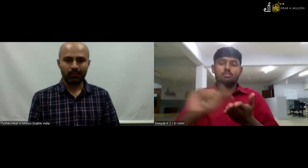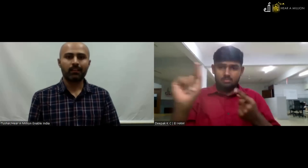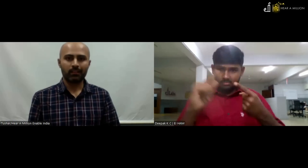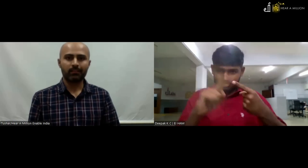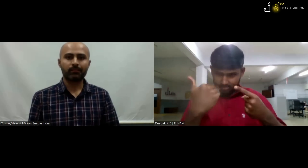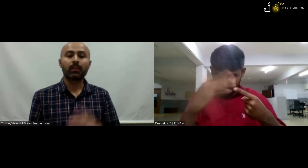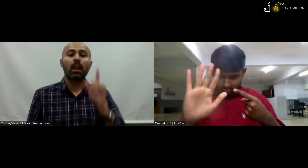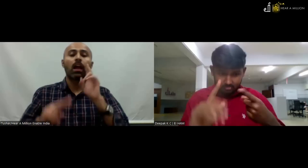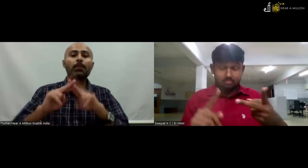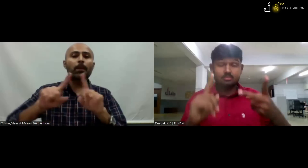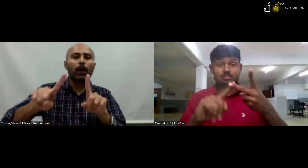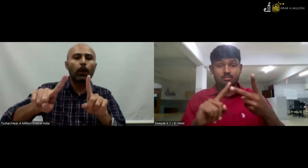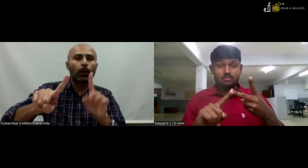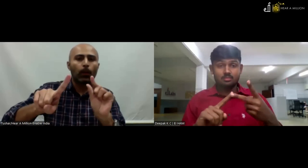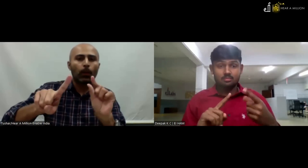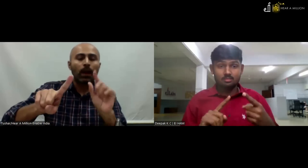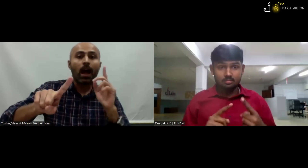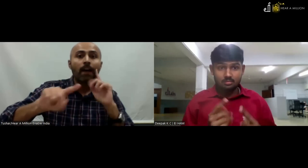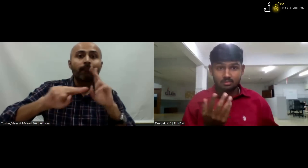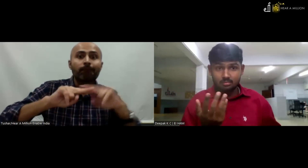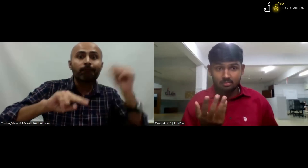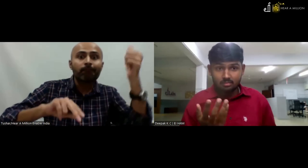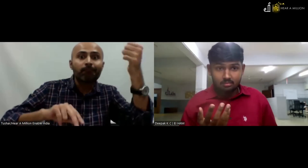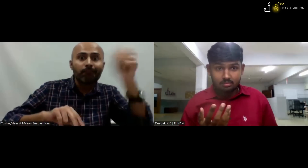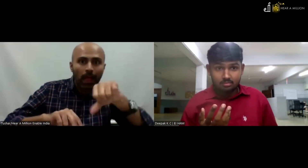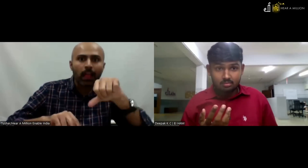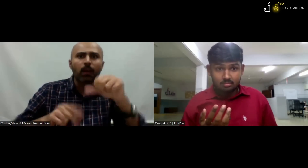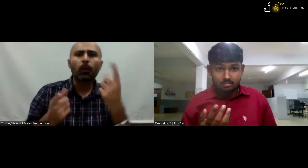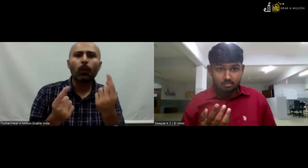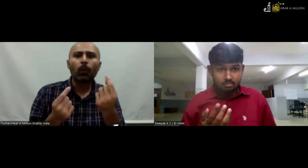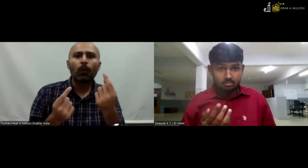or any of the